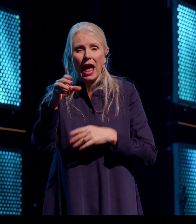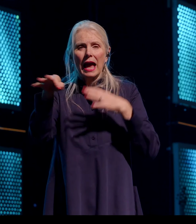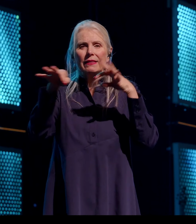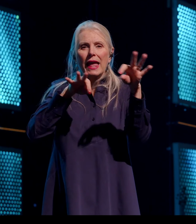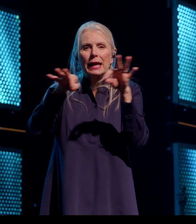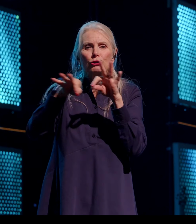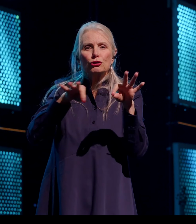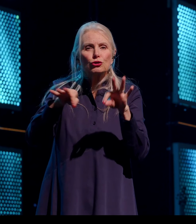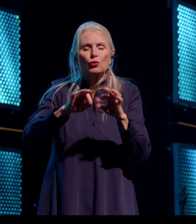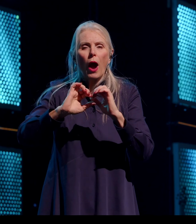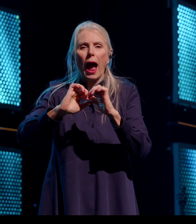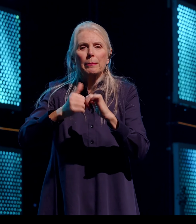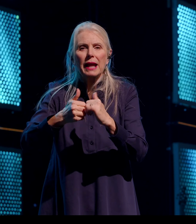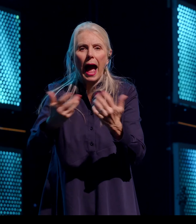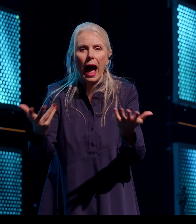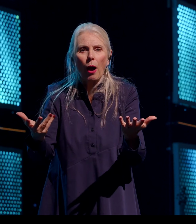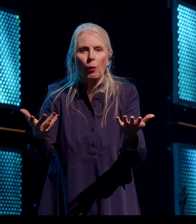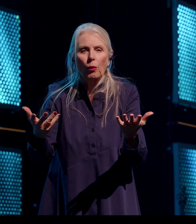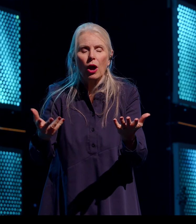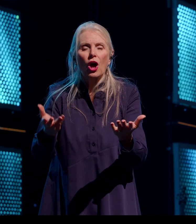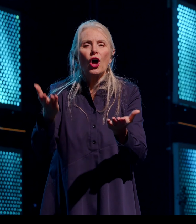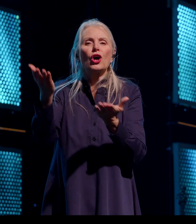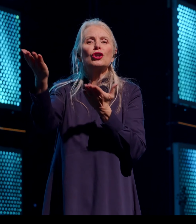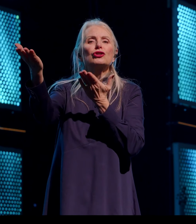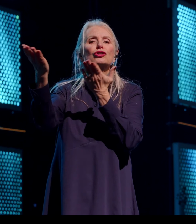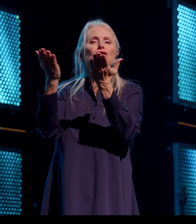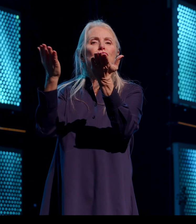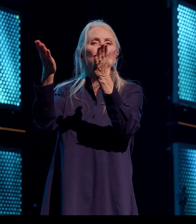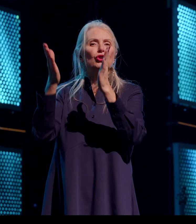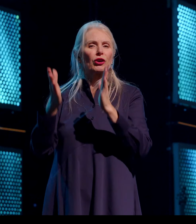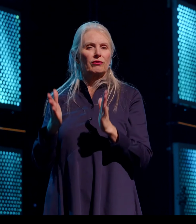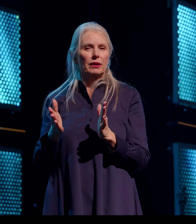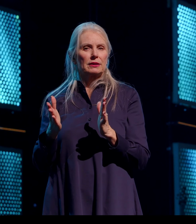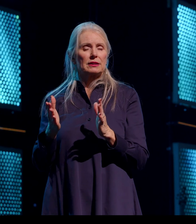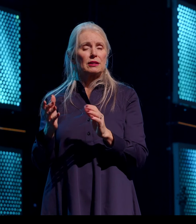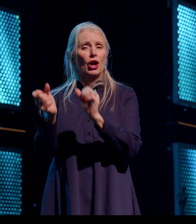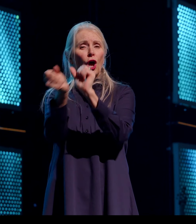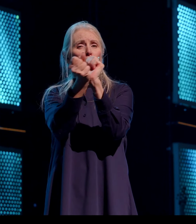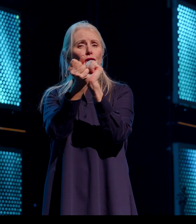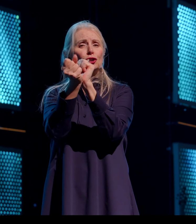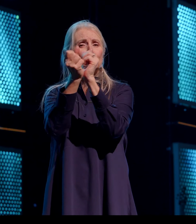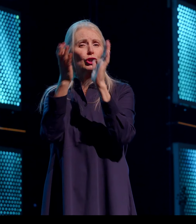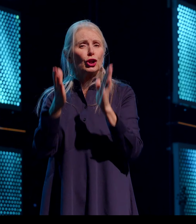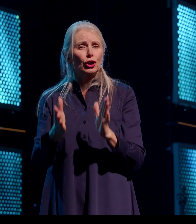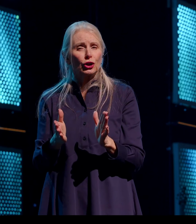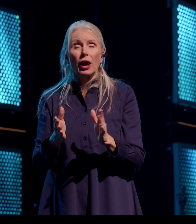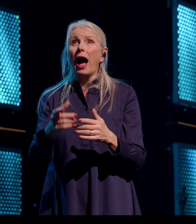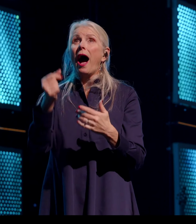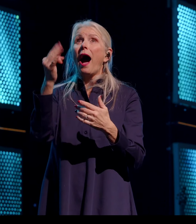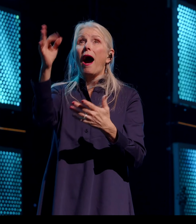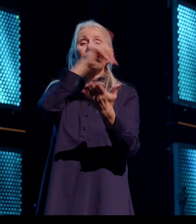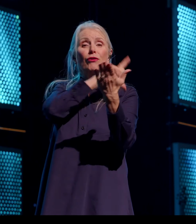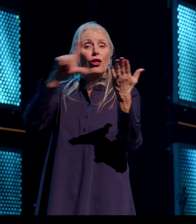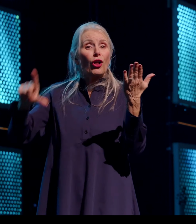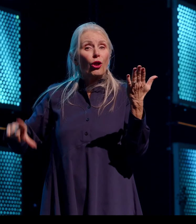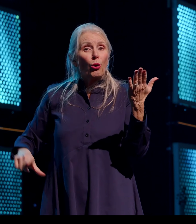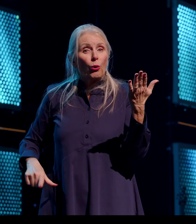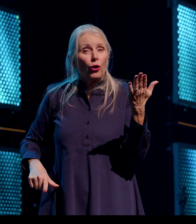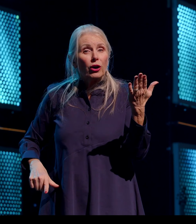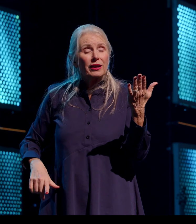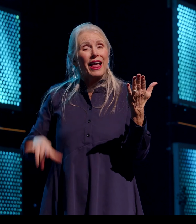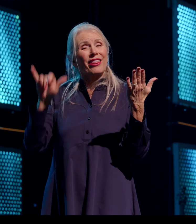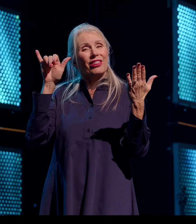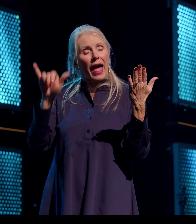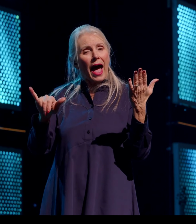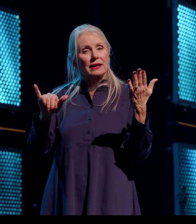to us? Servants of Christ, slaves of the Lord. That's who they are.